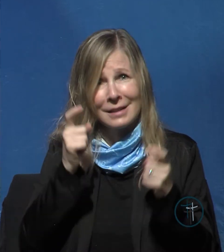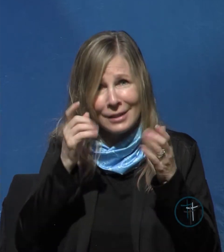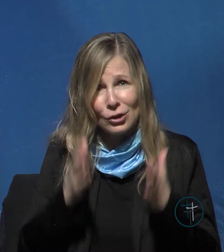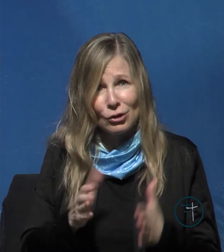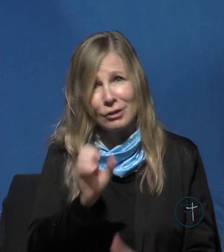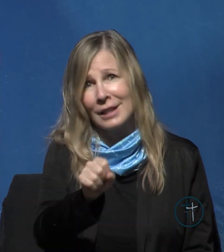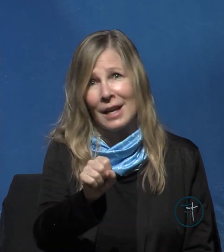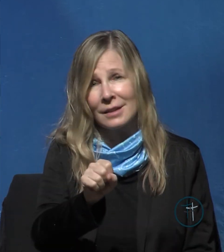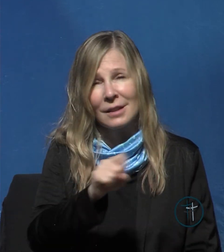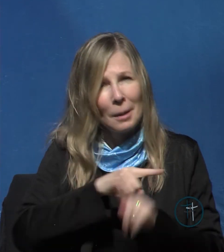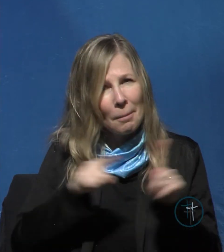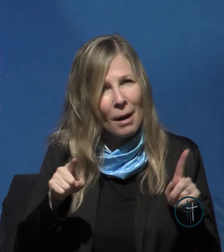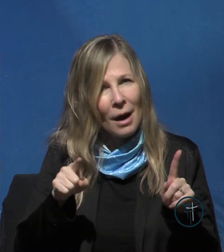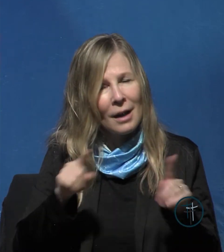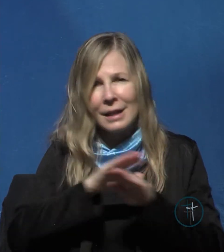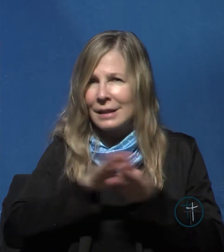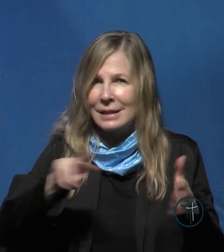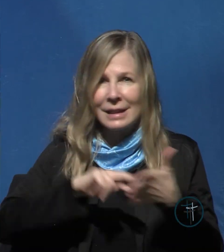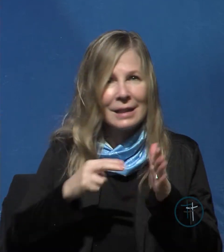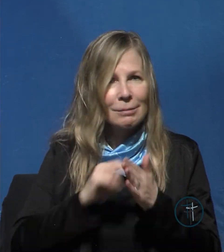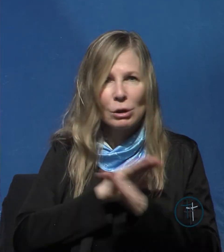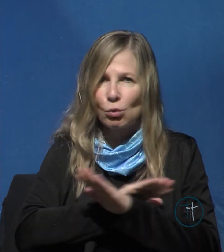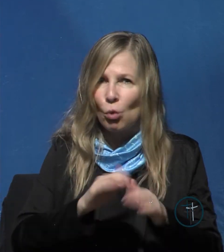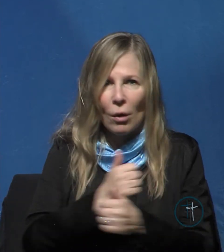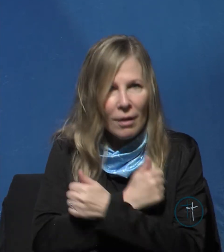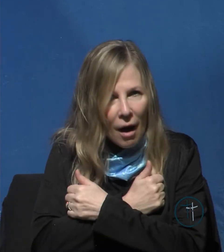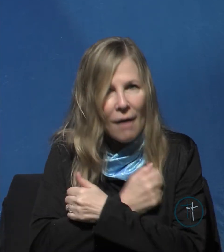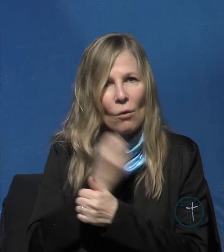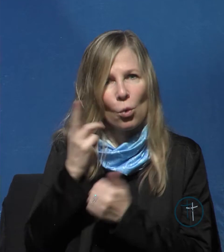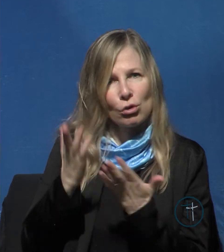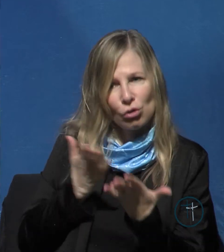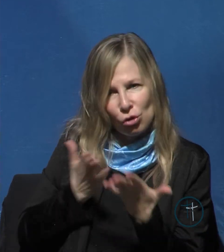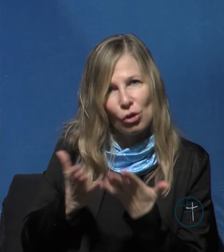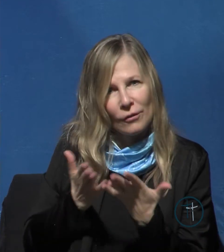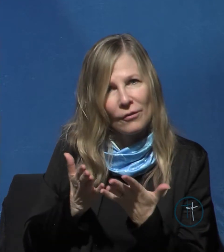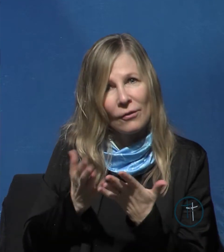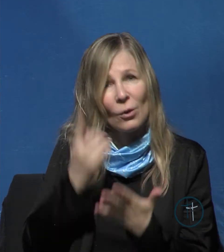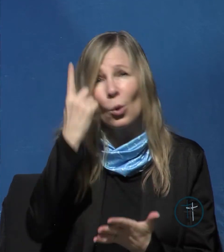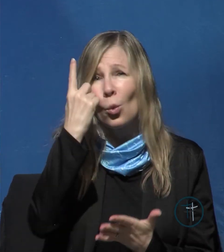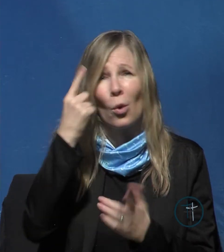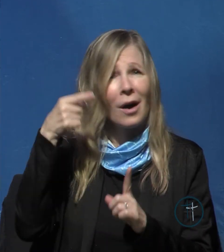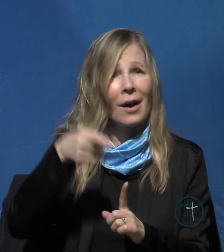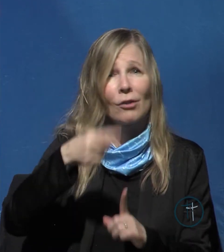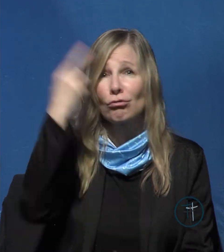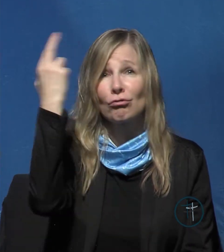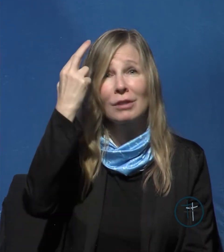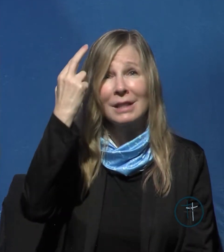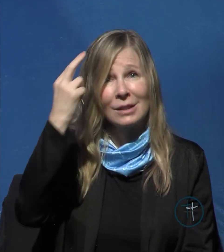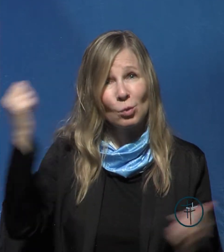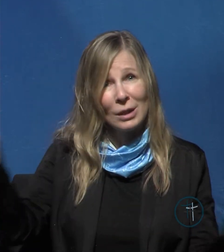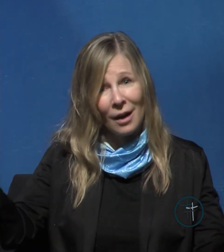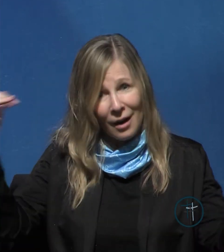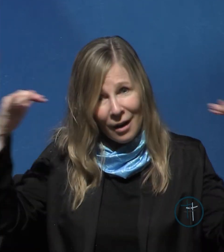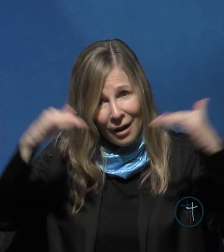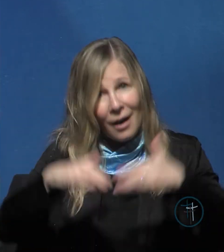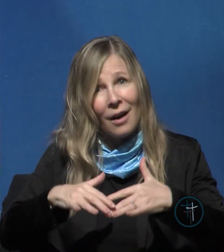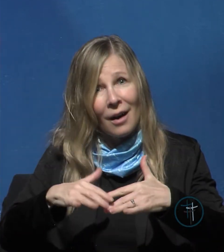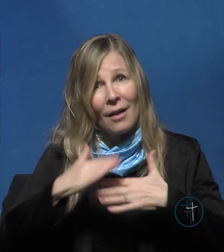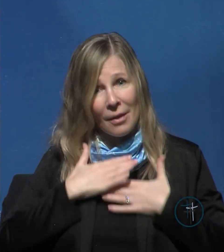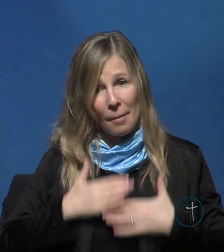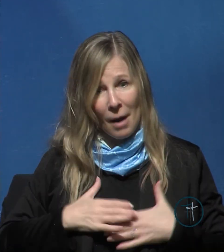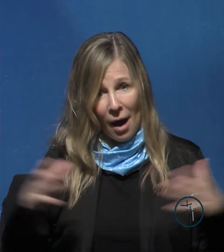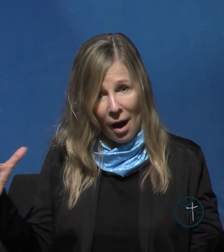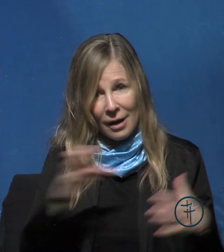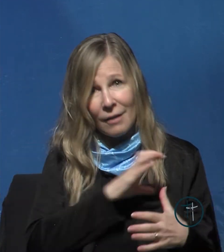But that doesn't mean you don't love them. That doesn't mean you don't serve them. One of the key reasons to gather together in the body of Christ is